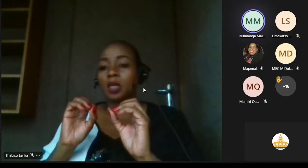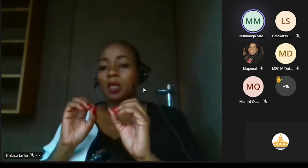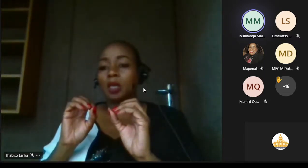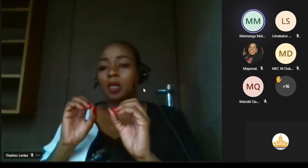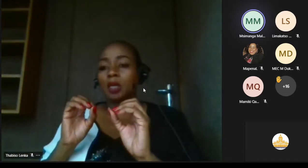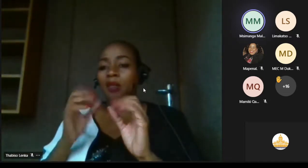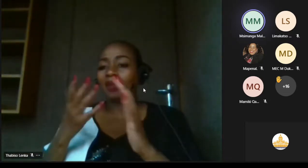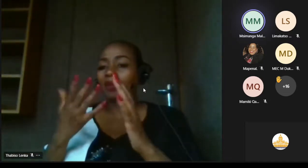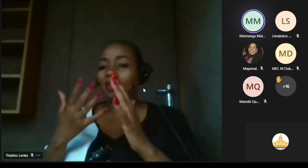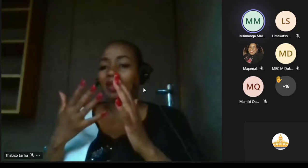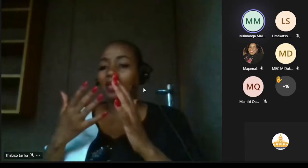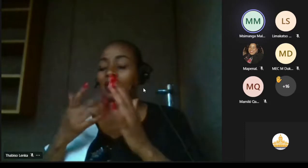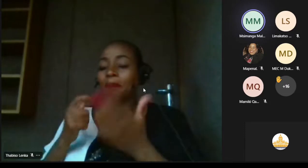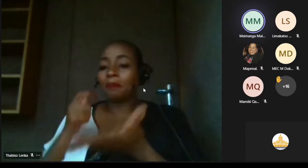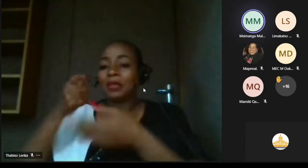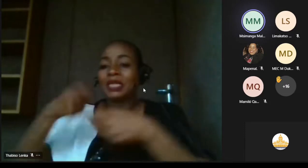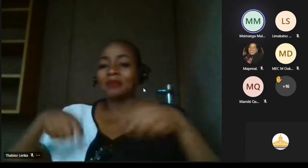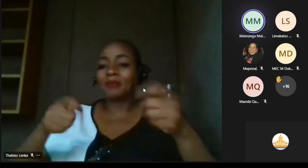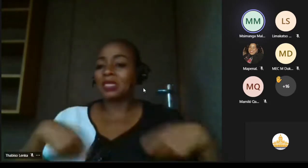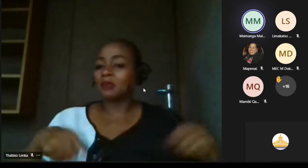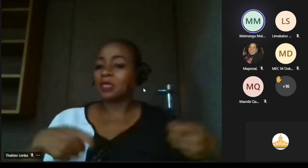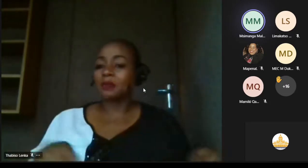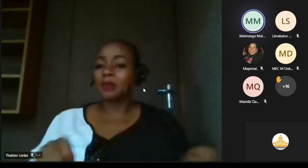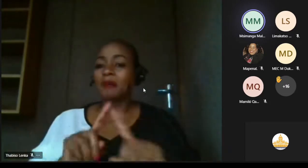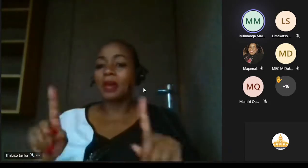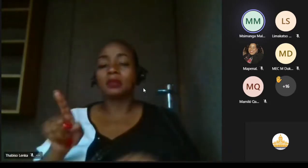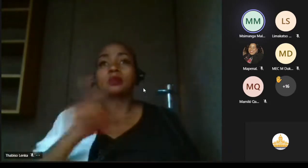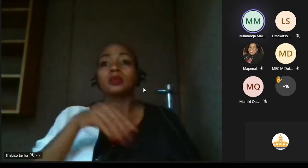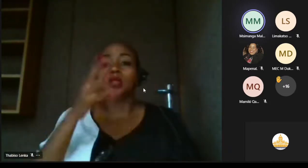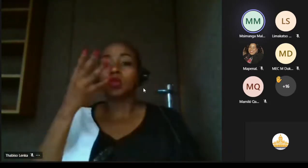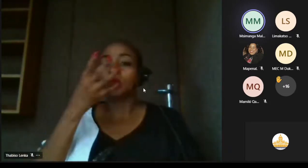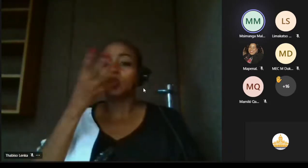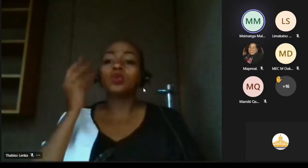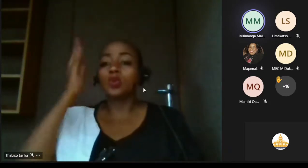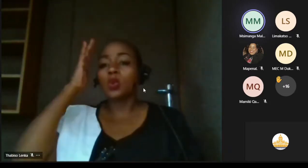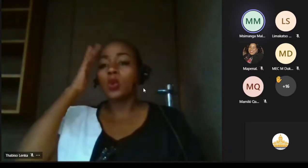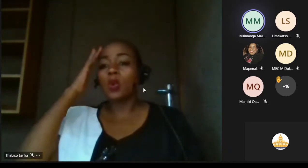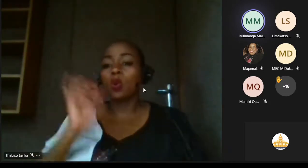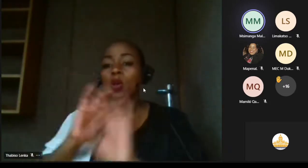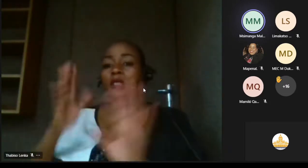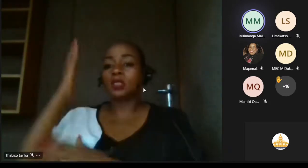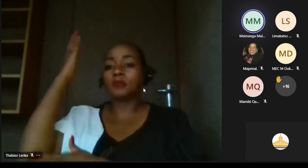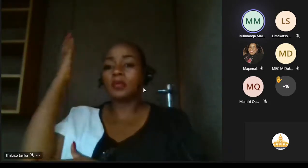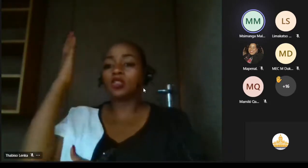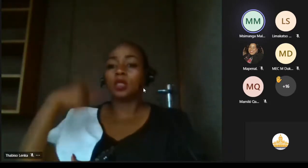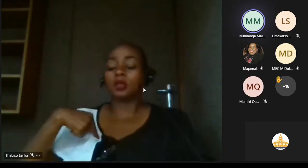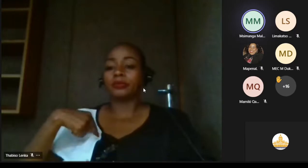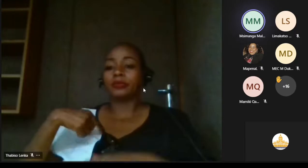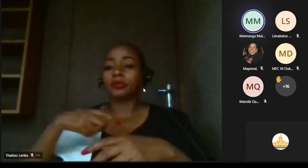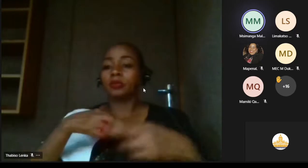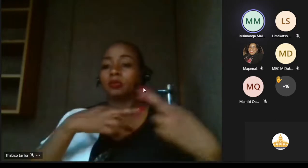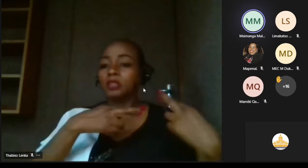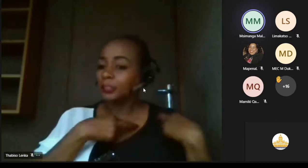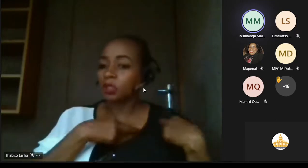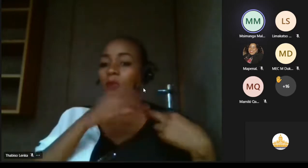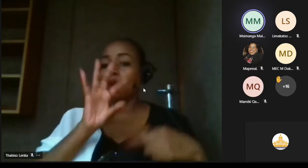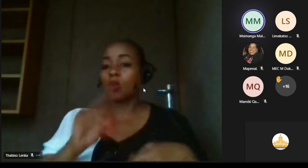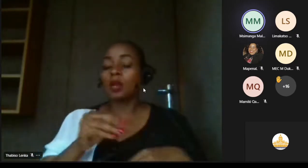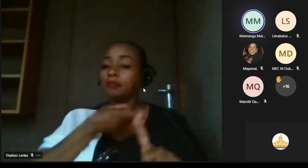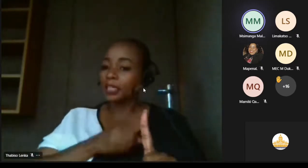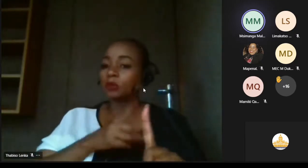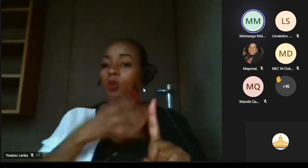tseba le ho etsala ke ntho tse le ditsebantse le tse ka ra le bone every time le etsa speech o utlwa le re no there's going to be consequence management se